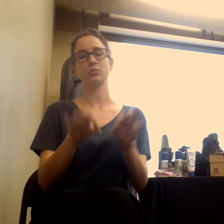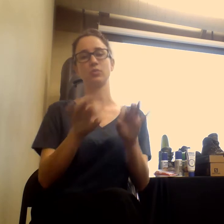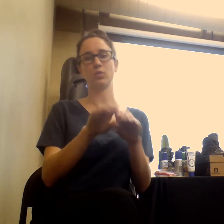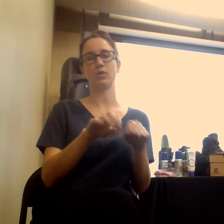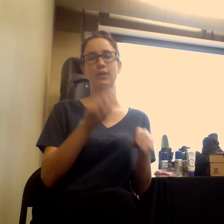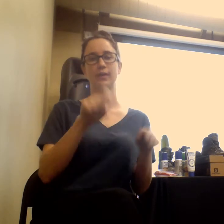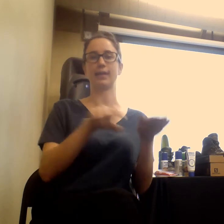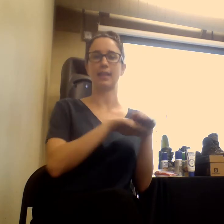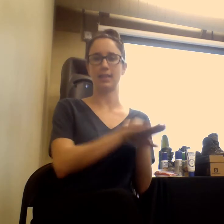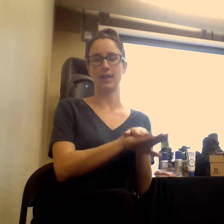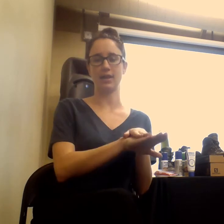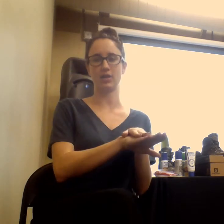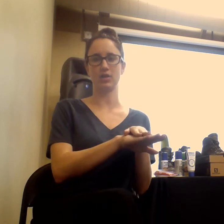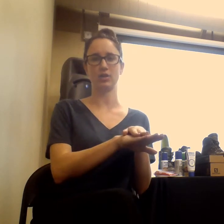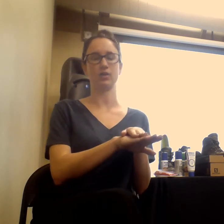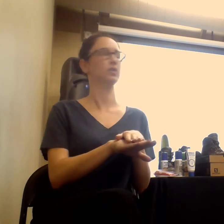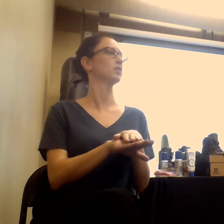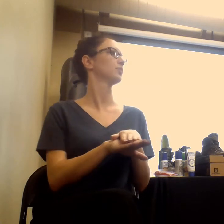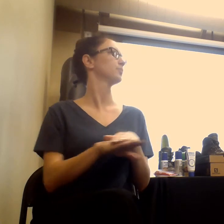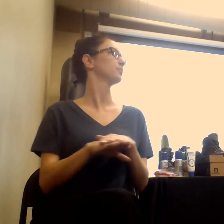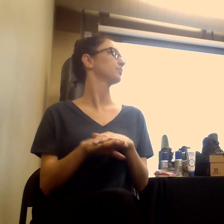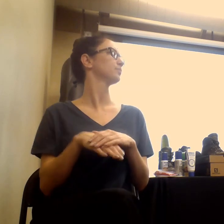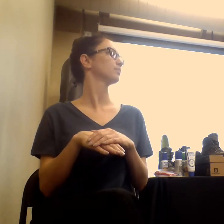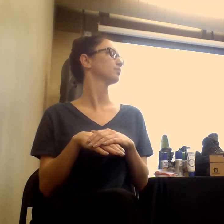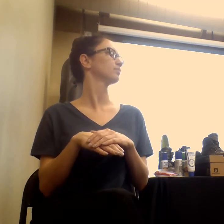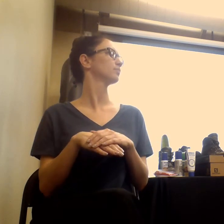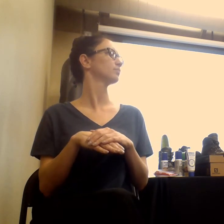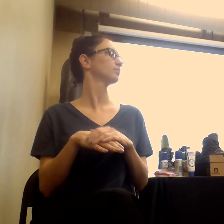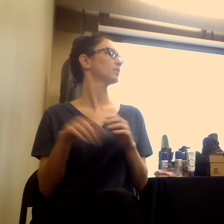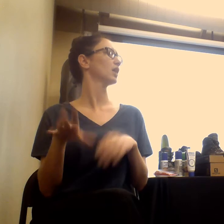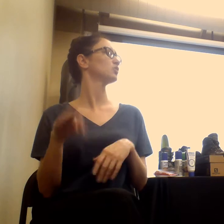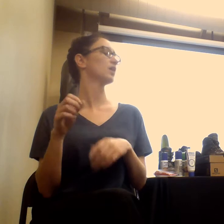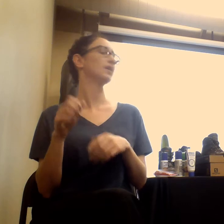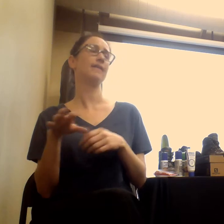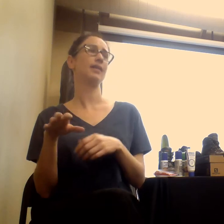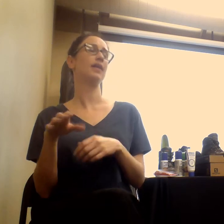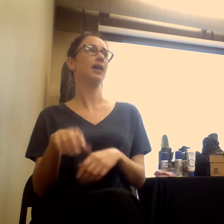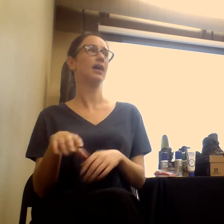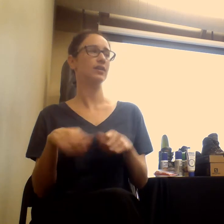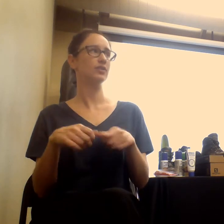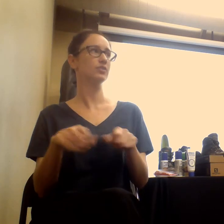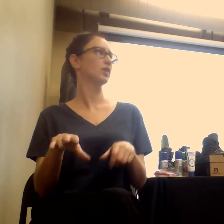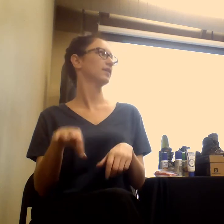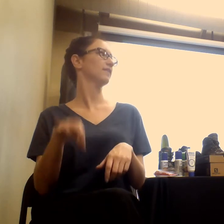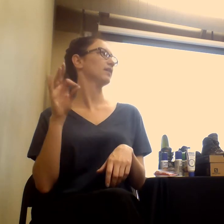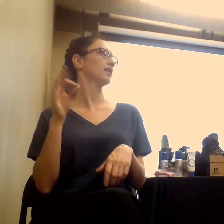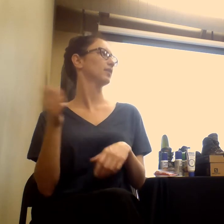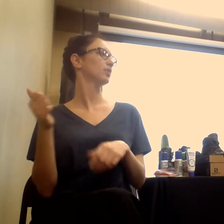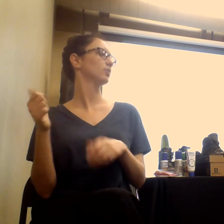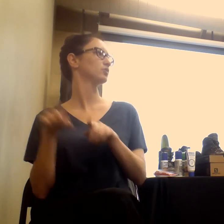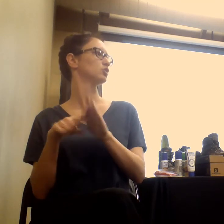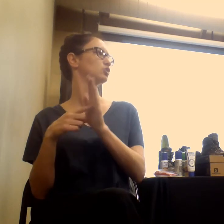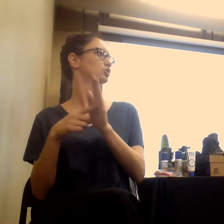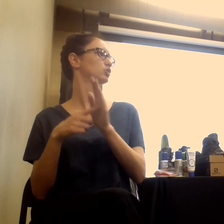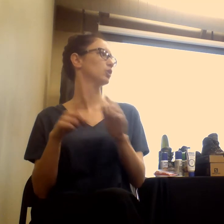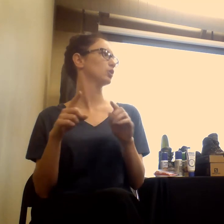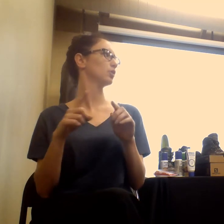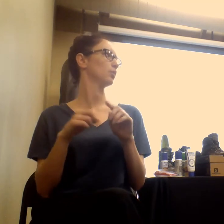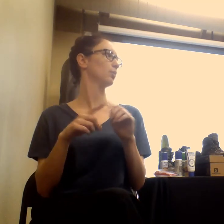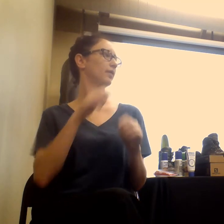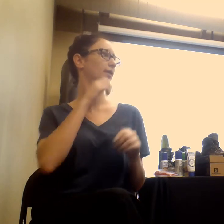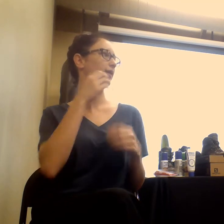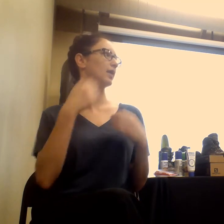find them. I tried to find them. I had some. These have some silver mixed into them, something like that, which is an antimicrobial.